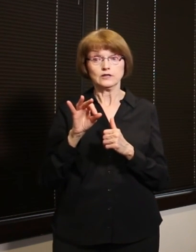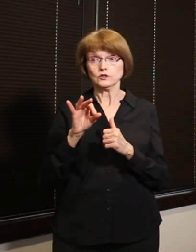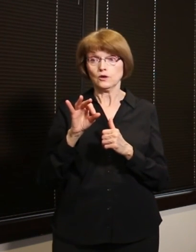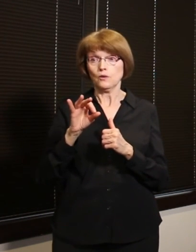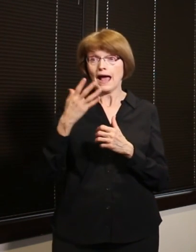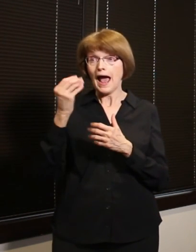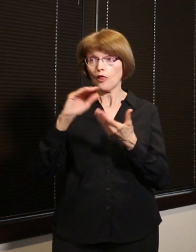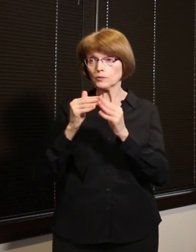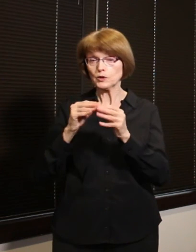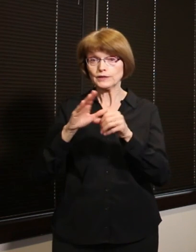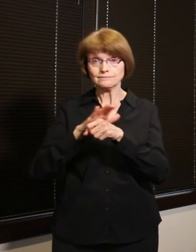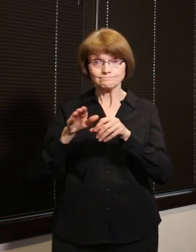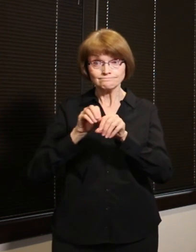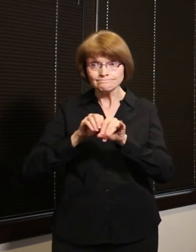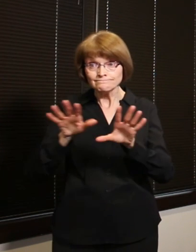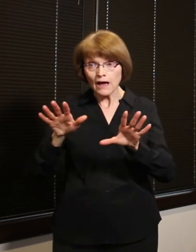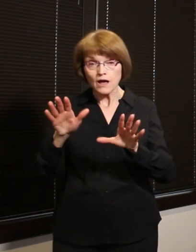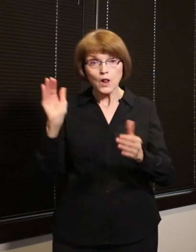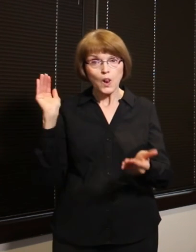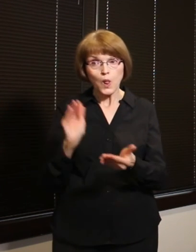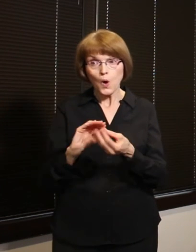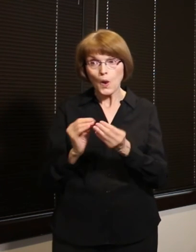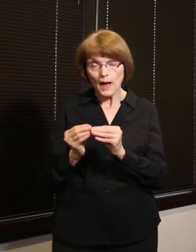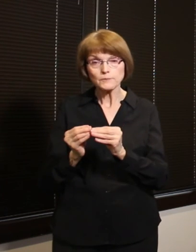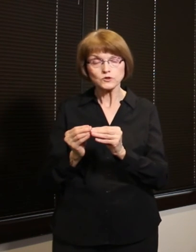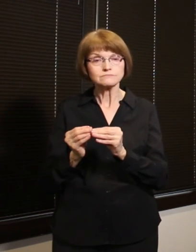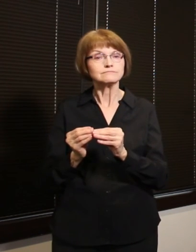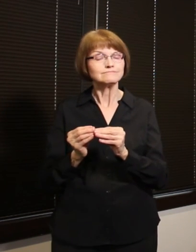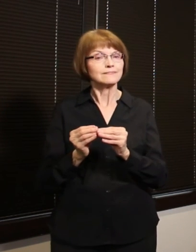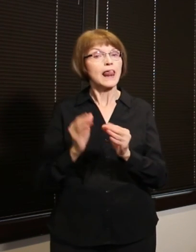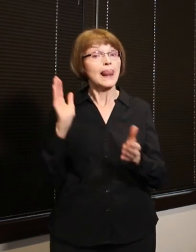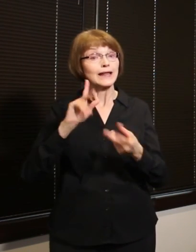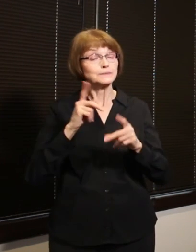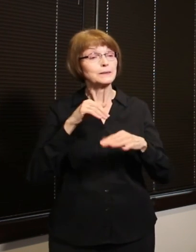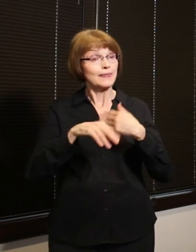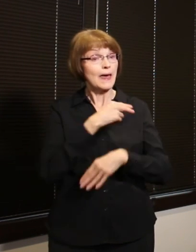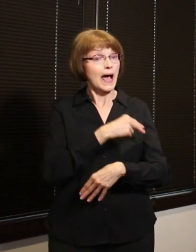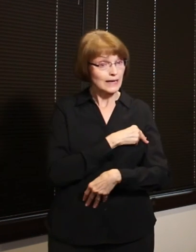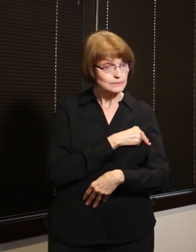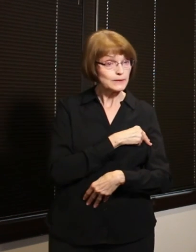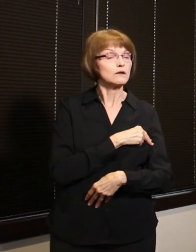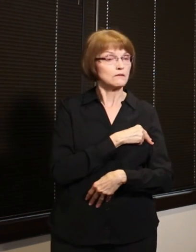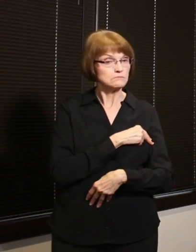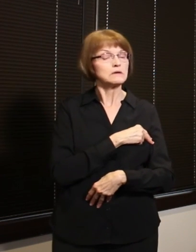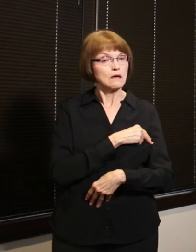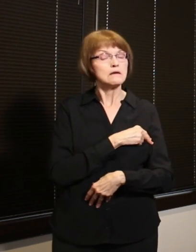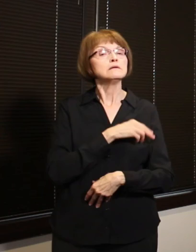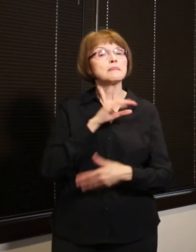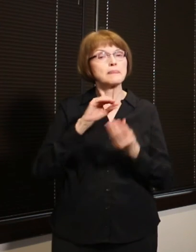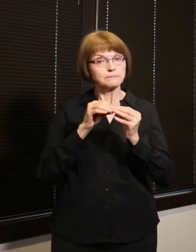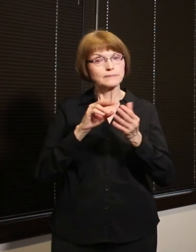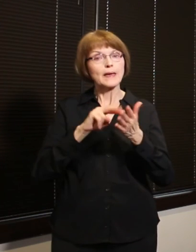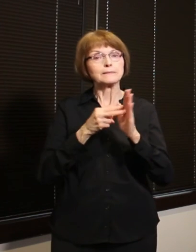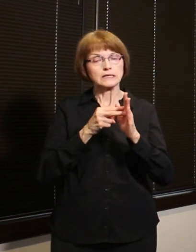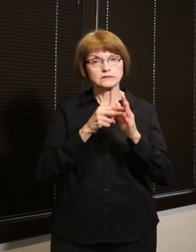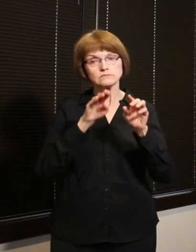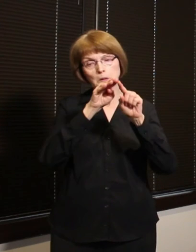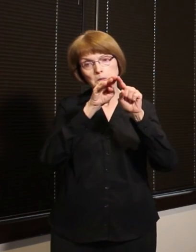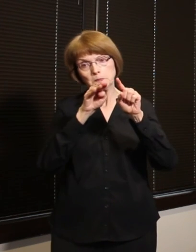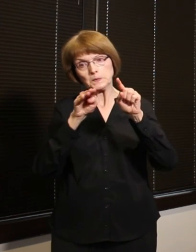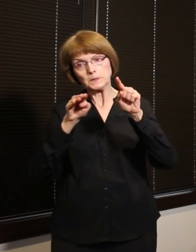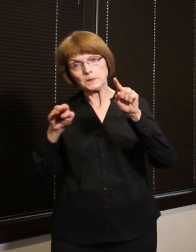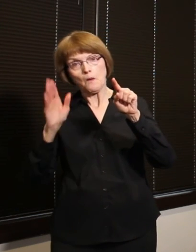less infections, less people in the hospital, and there'll be a steeper decline in time. Now, remember, the trend that we're looking